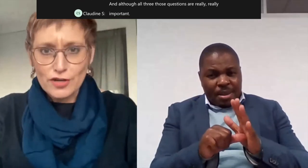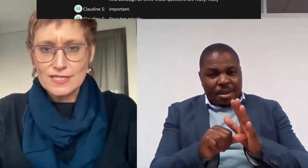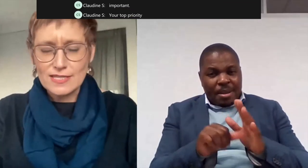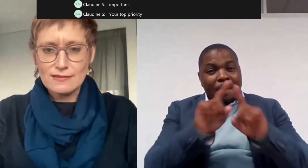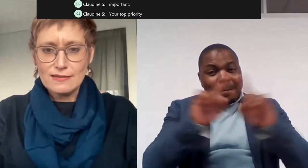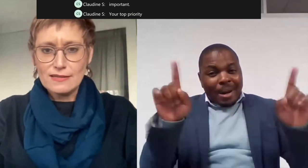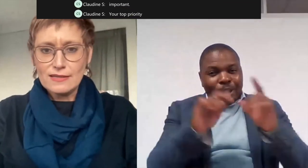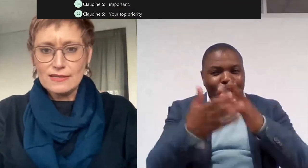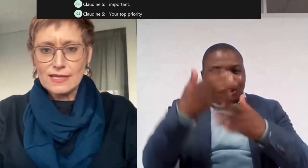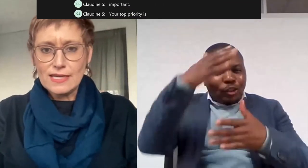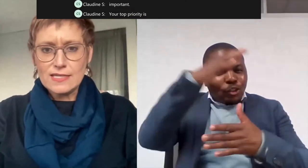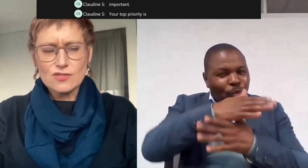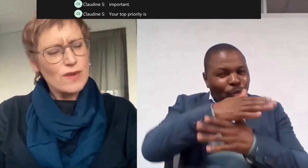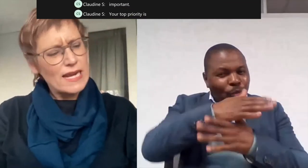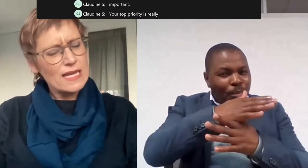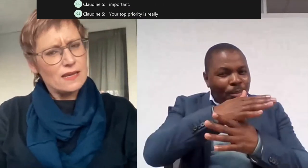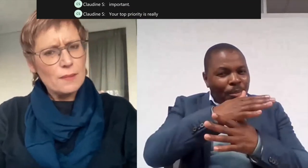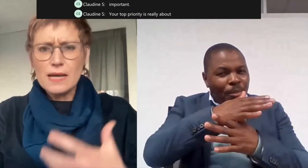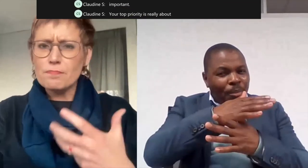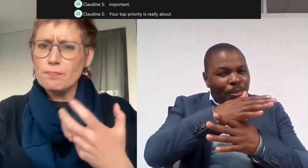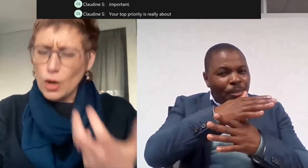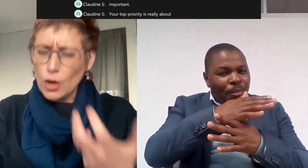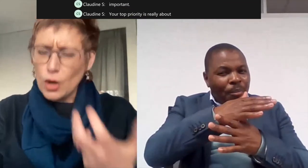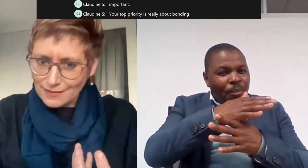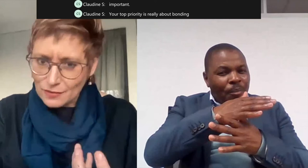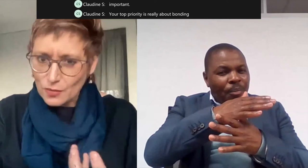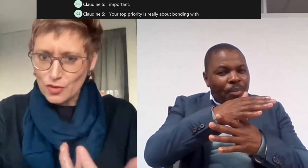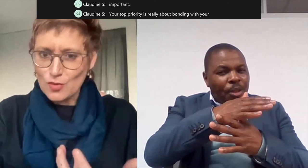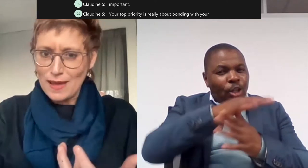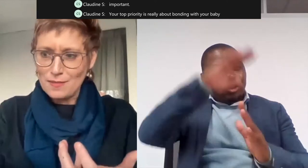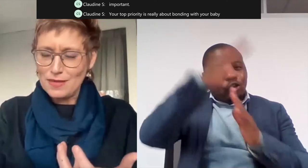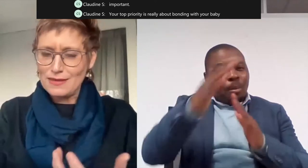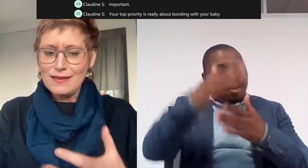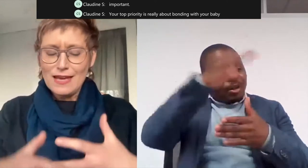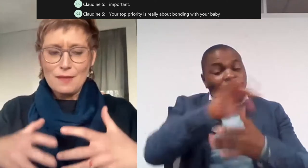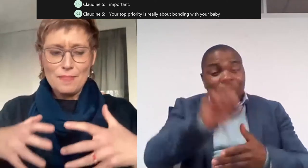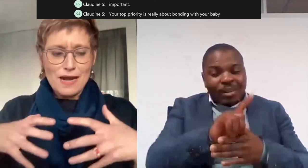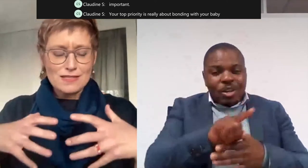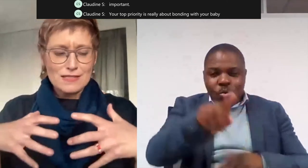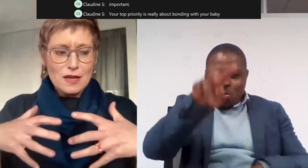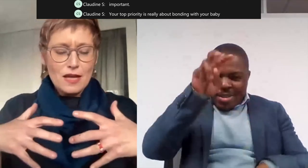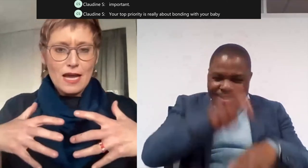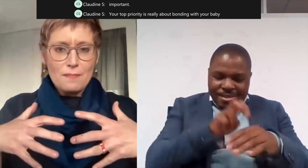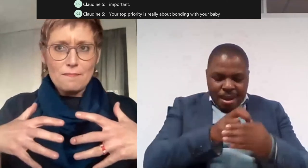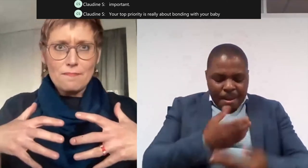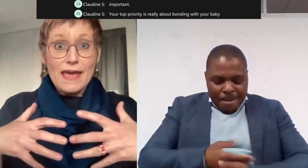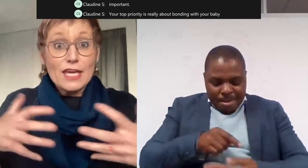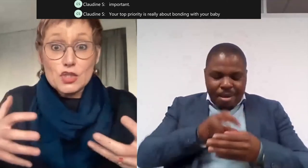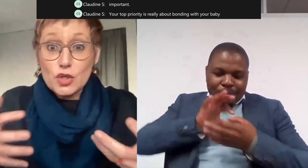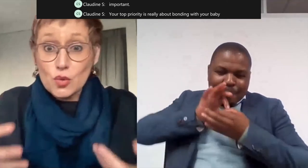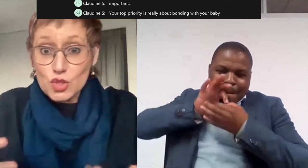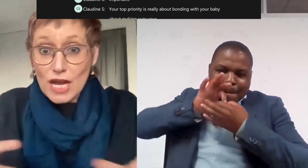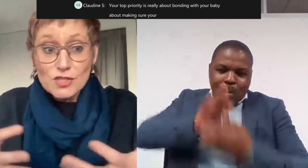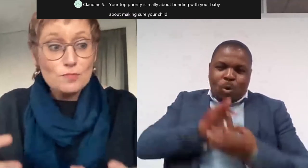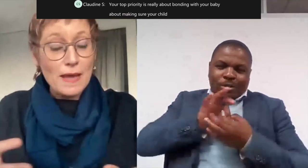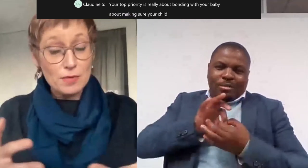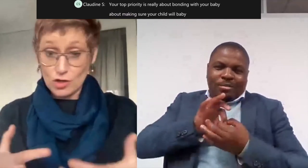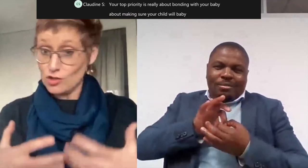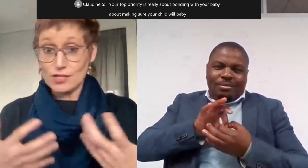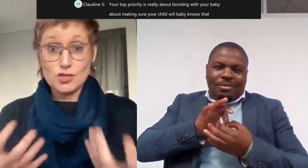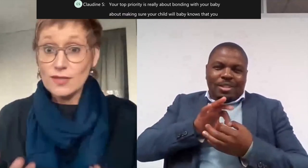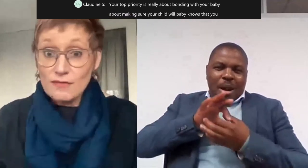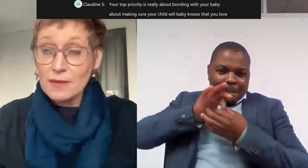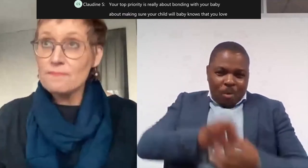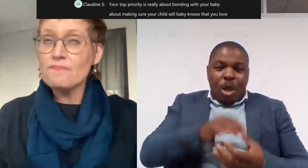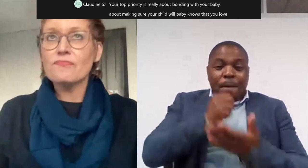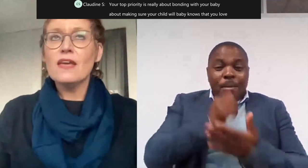top priority is really about bonding with your baby, about making sure your child, your baby